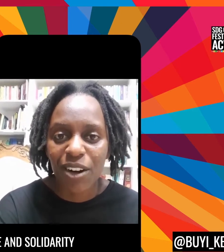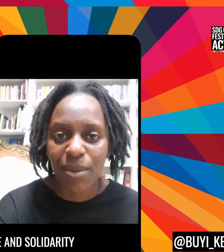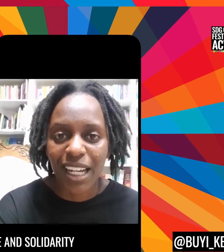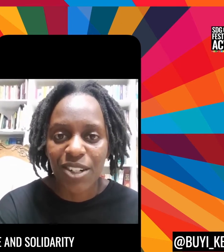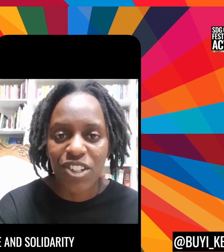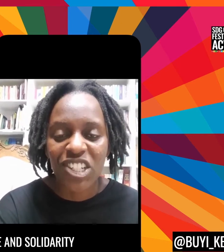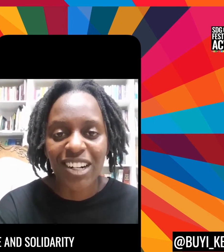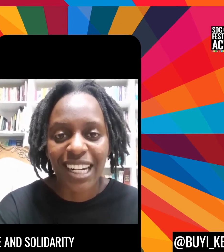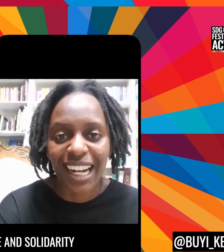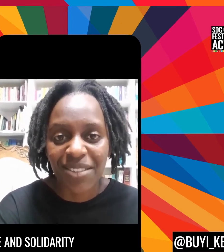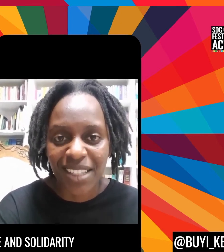country sharing love this year.